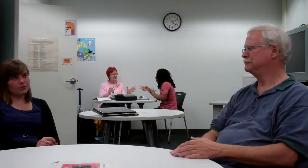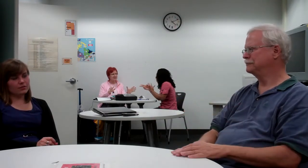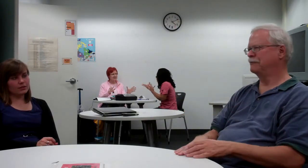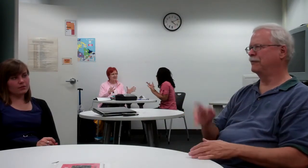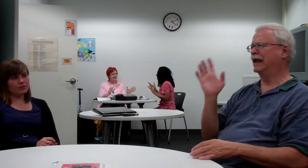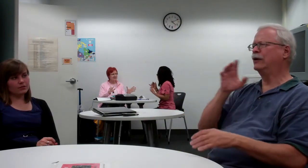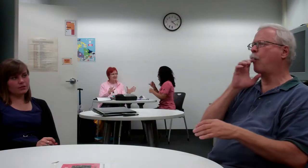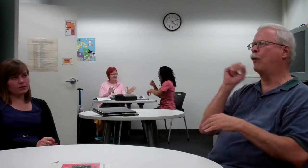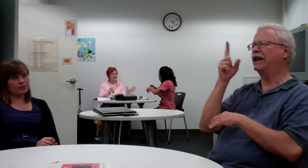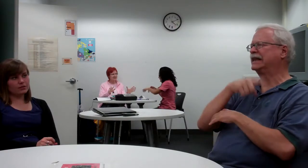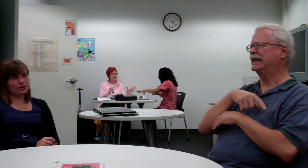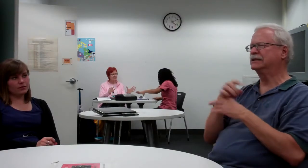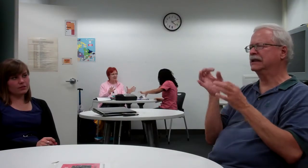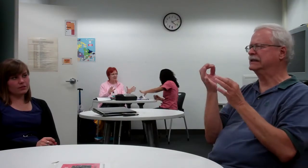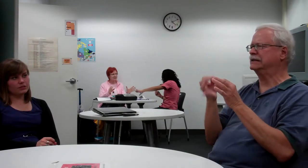With everyone all over the country